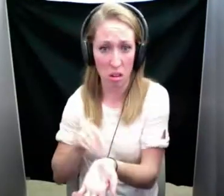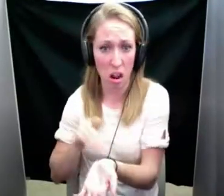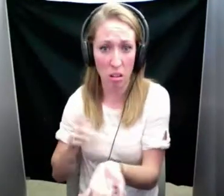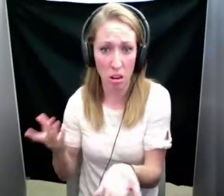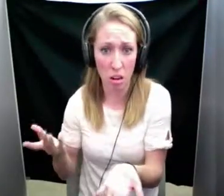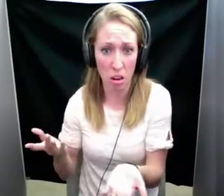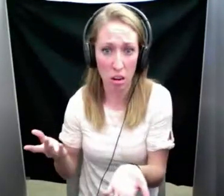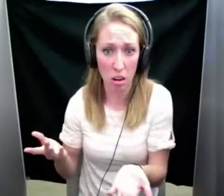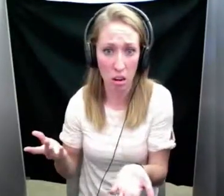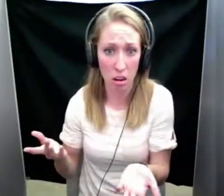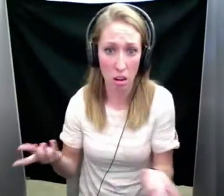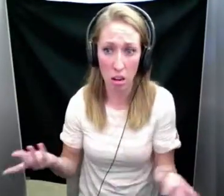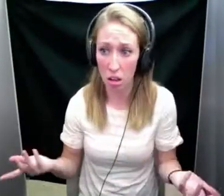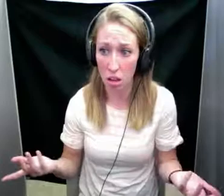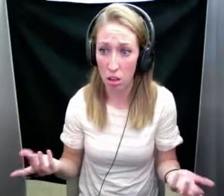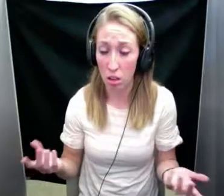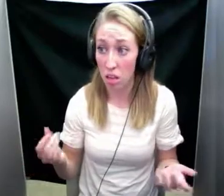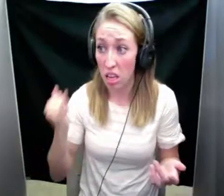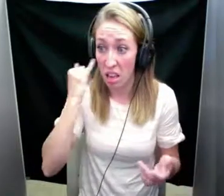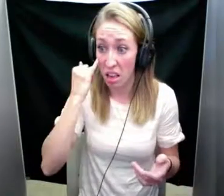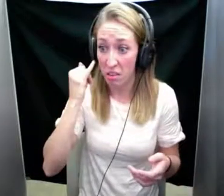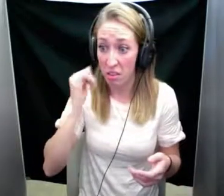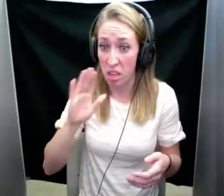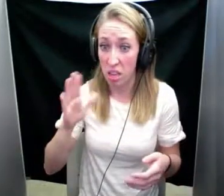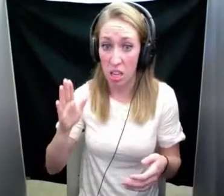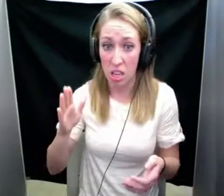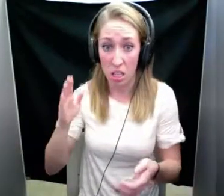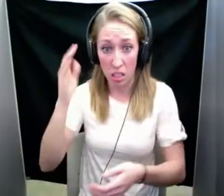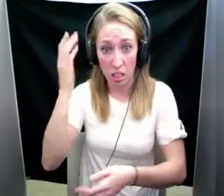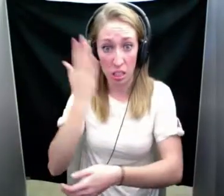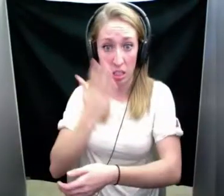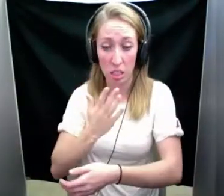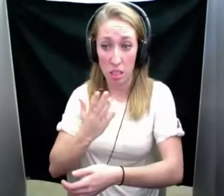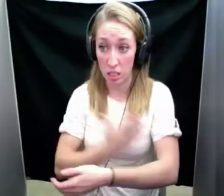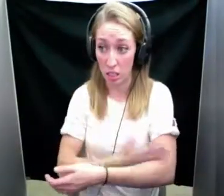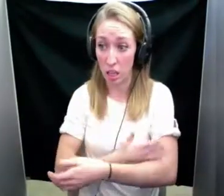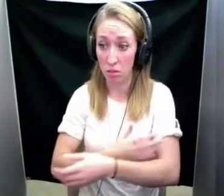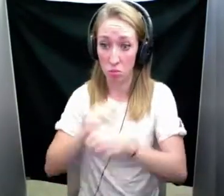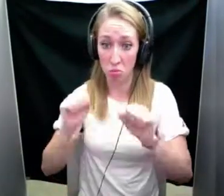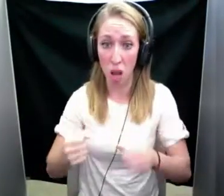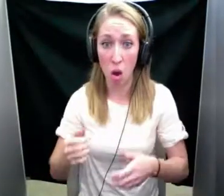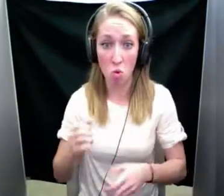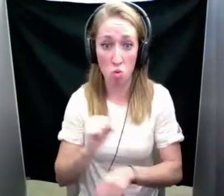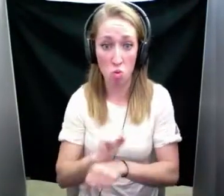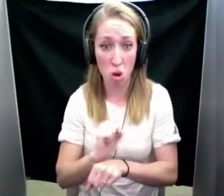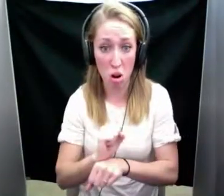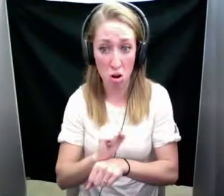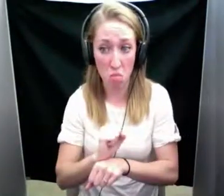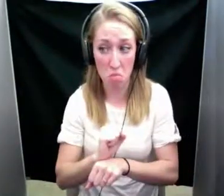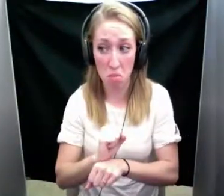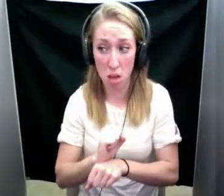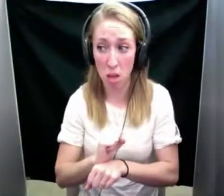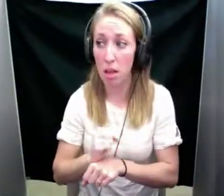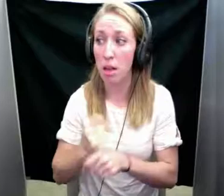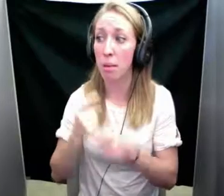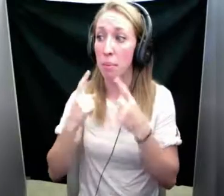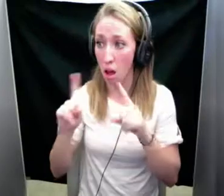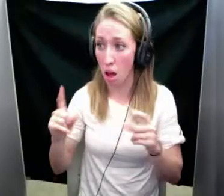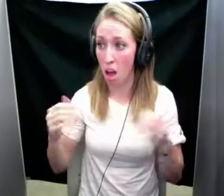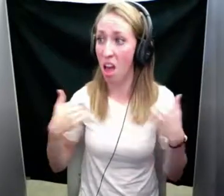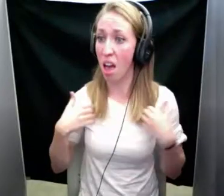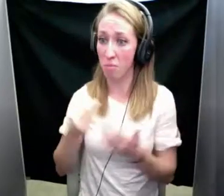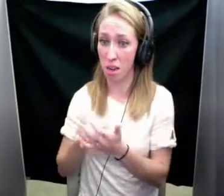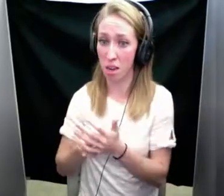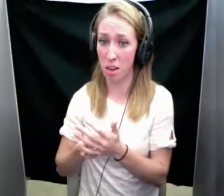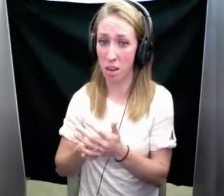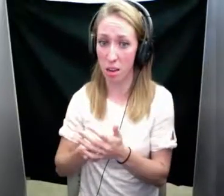was going to get his sons to work or they were going to starve. So he thought, you guys got to work. And they're like, no, Dad, you're just 60 years old,